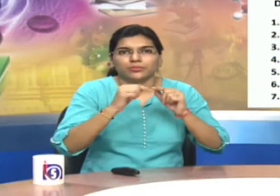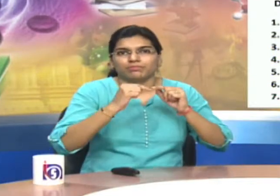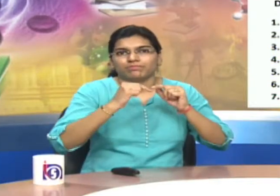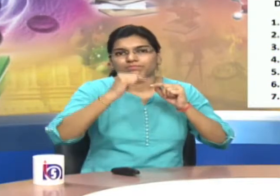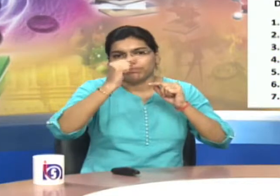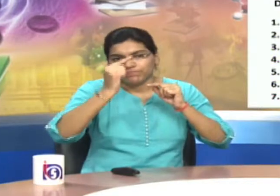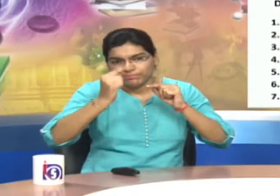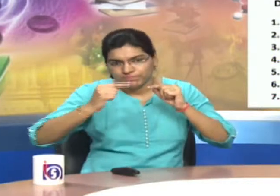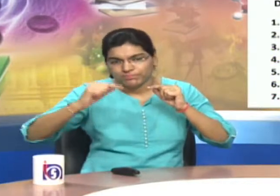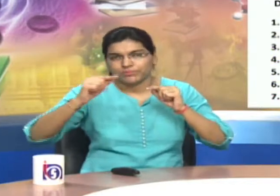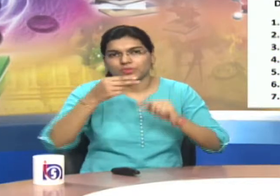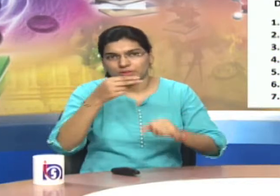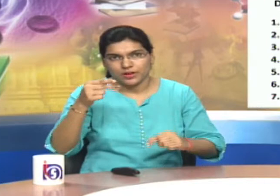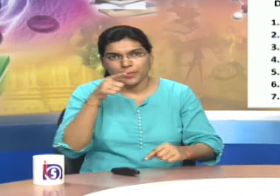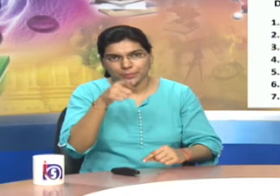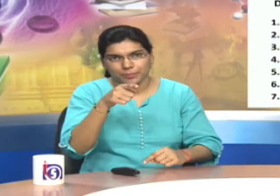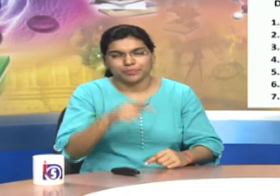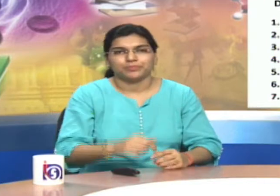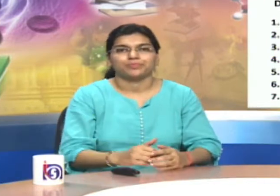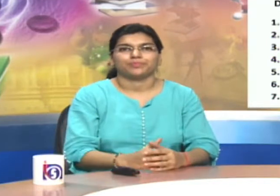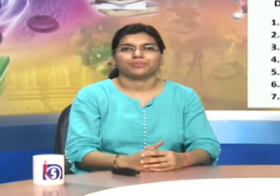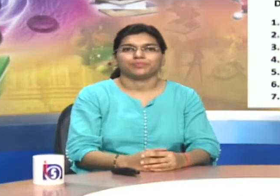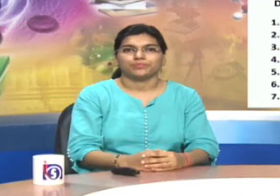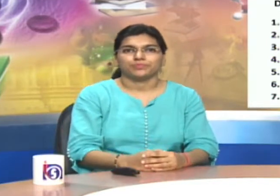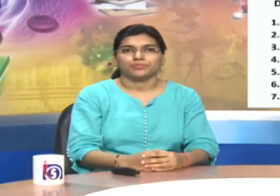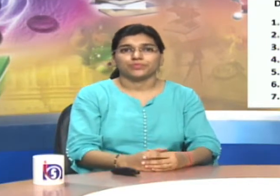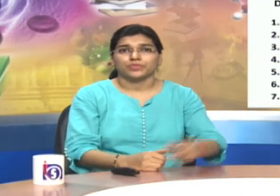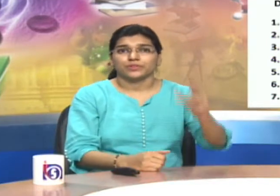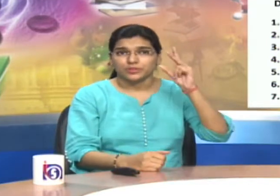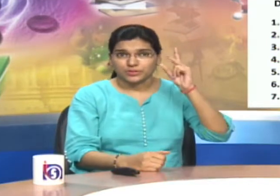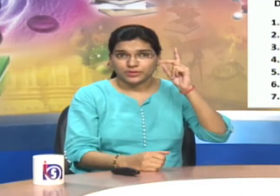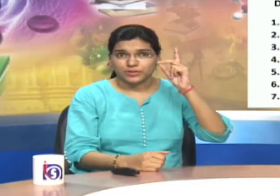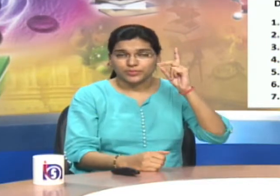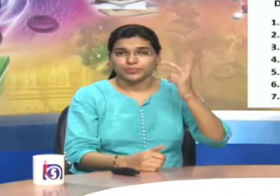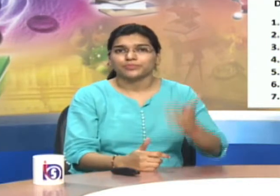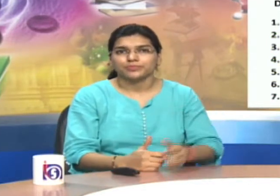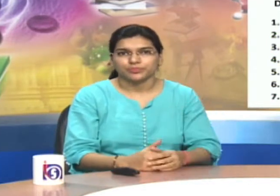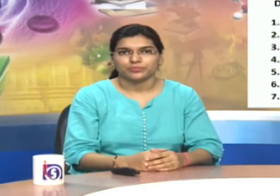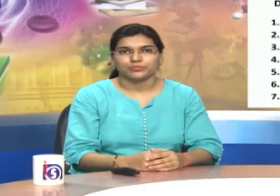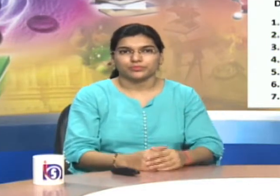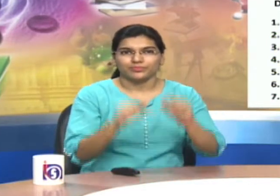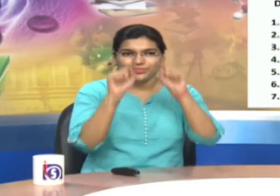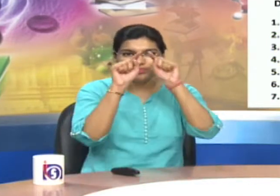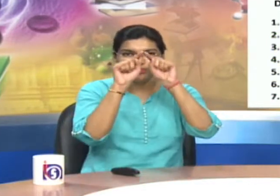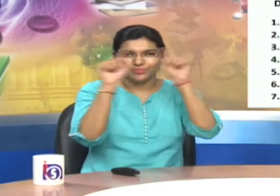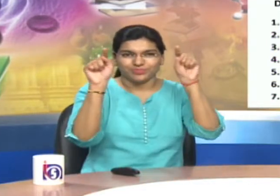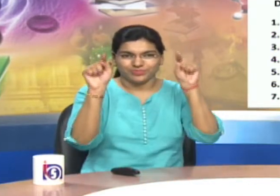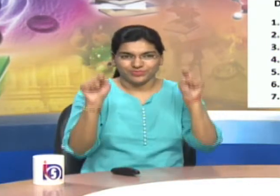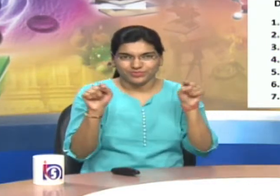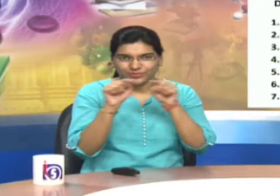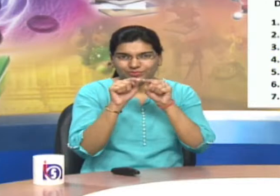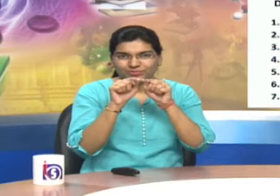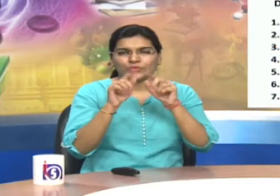call art line. It is not unidirectional. Then second word